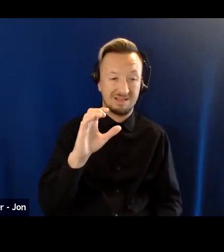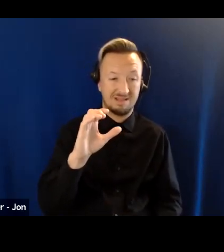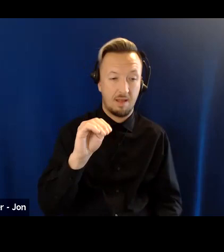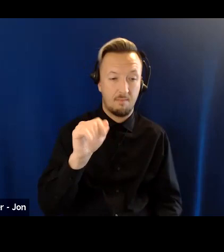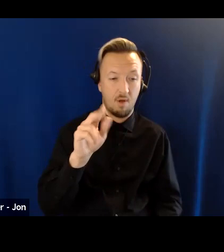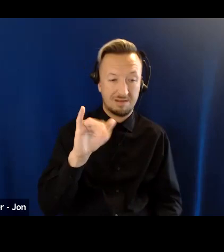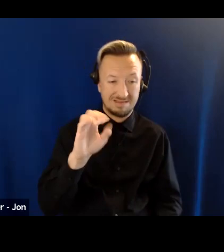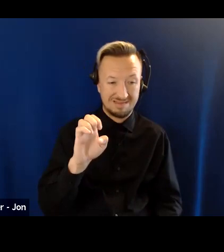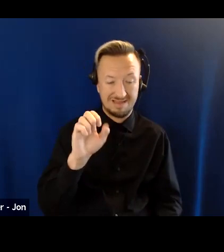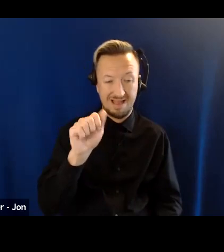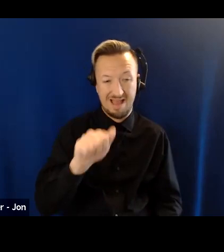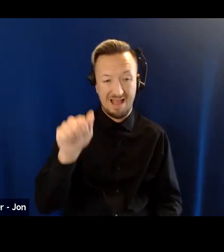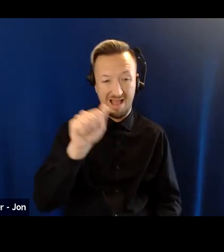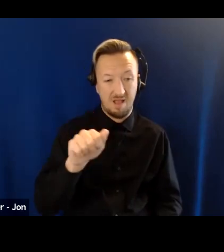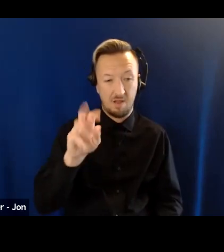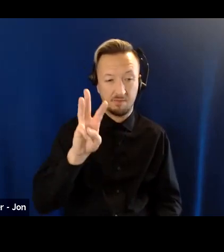M-A-R-C-I-E, @WID,